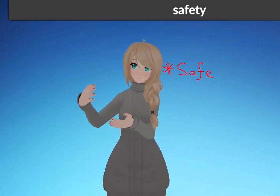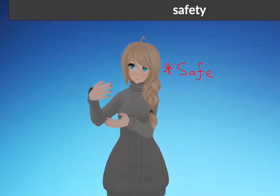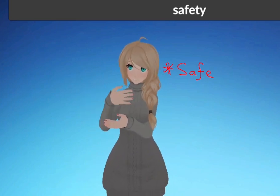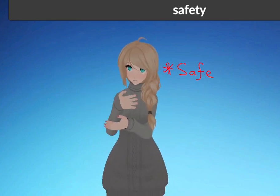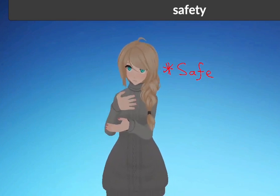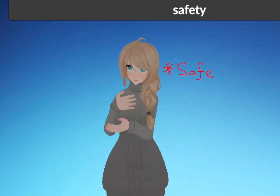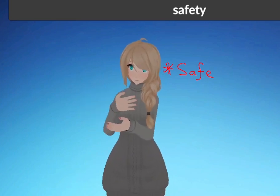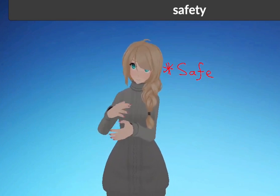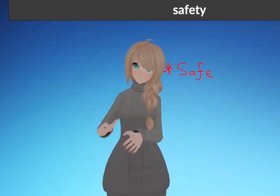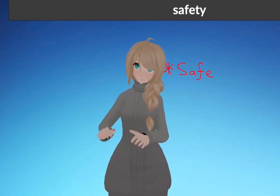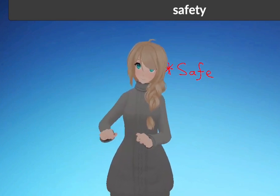Safety.